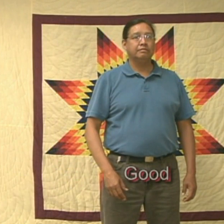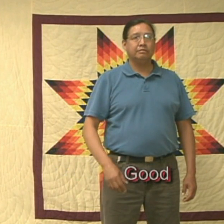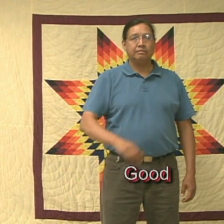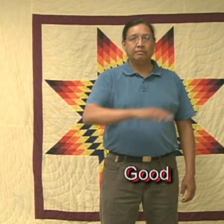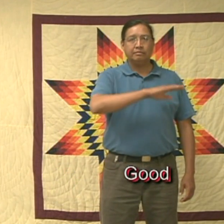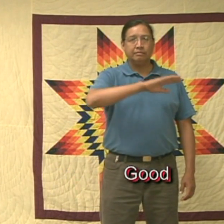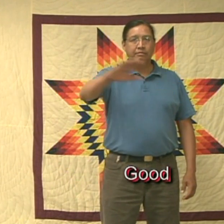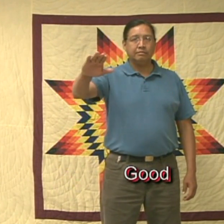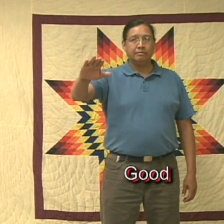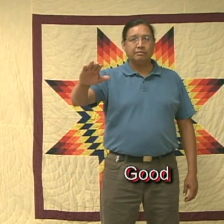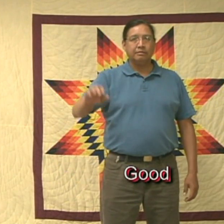Washte.